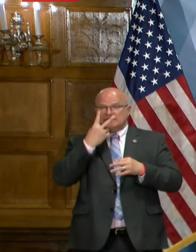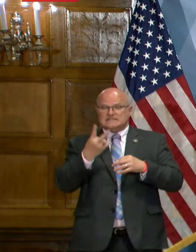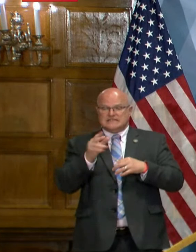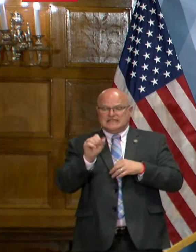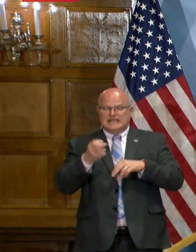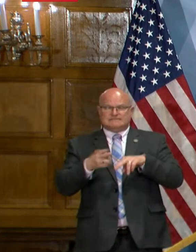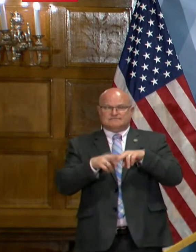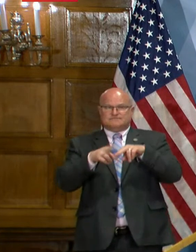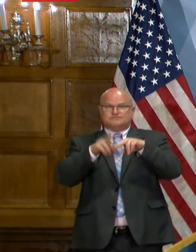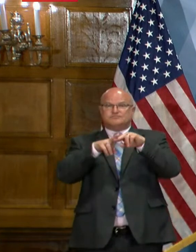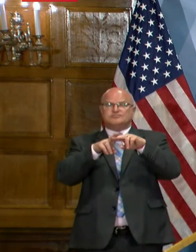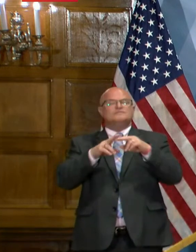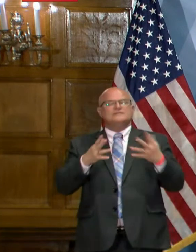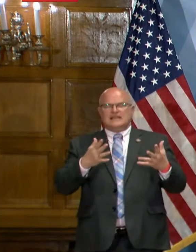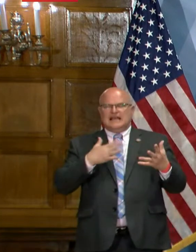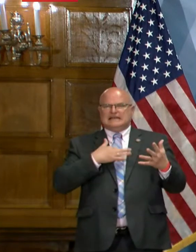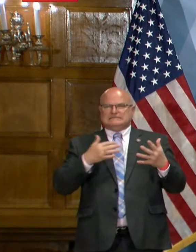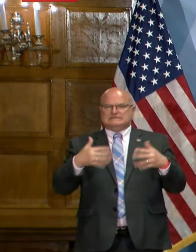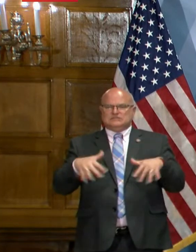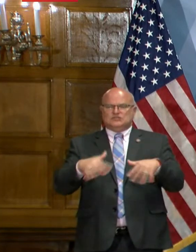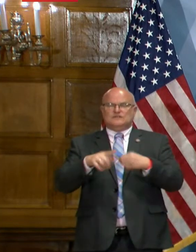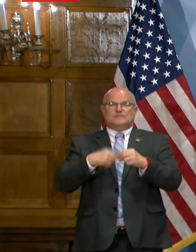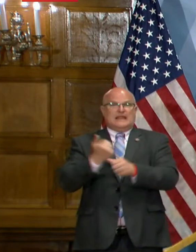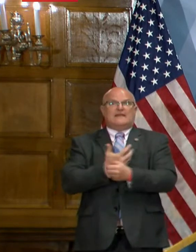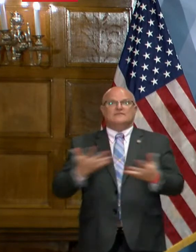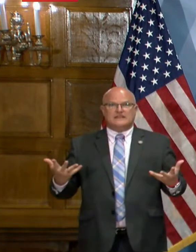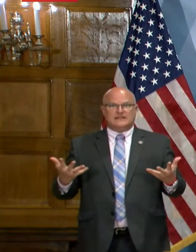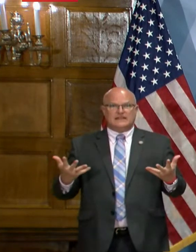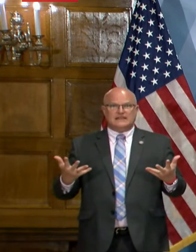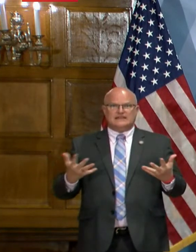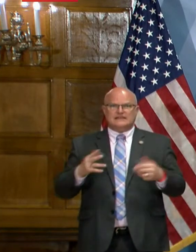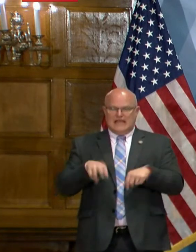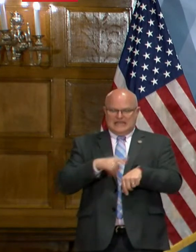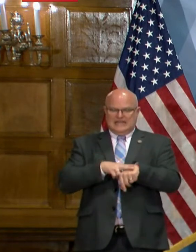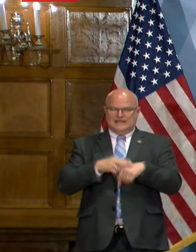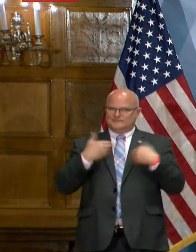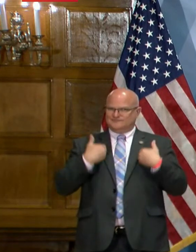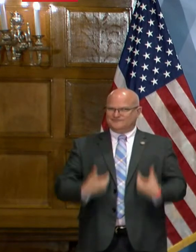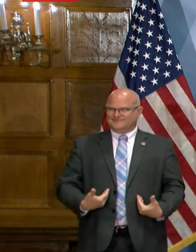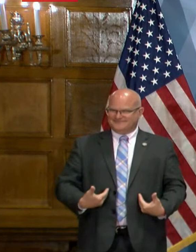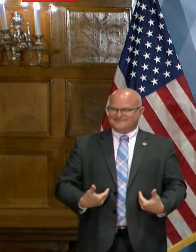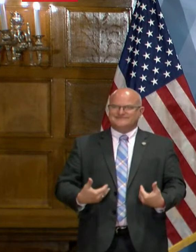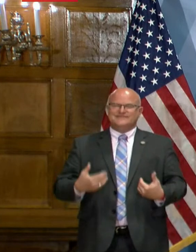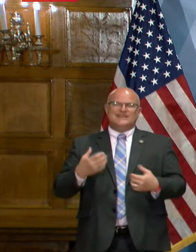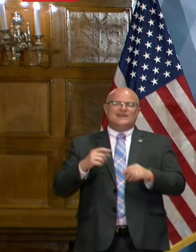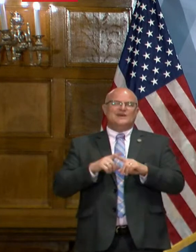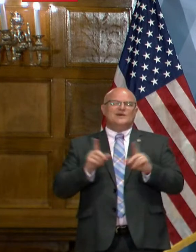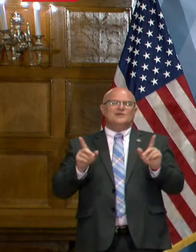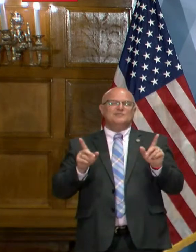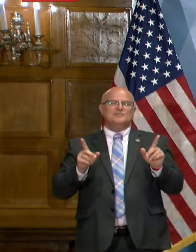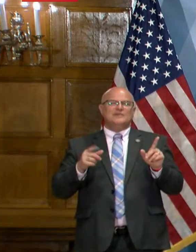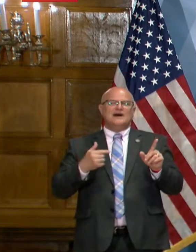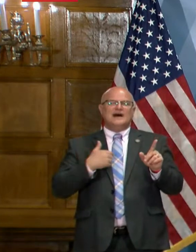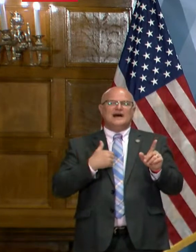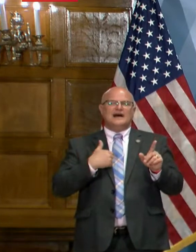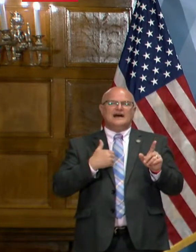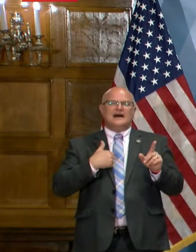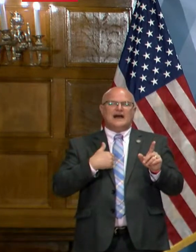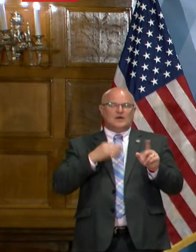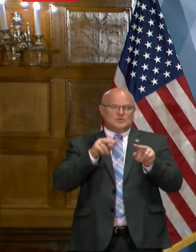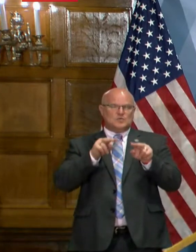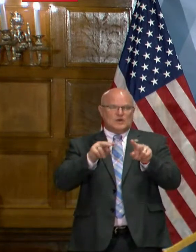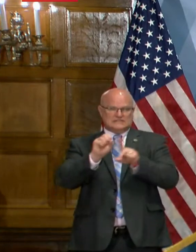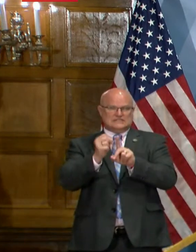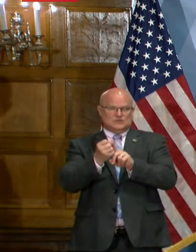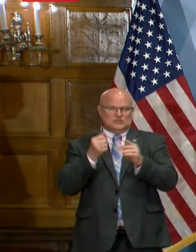So I am always a little nervous about everything. That is the nature of who I am. But I'm going to